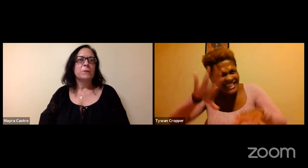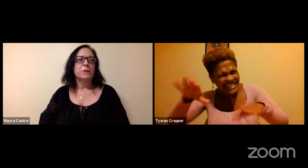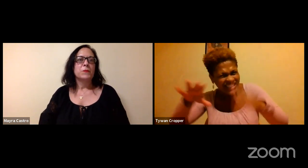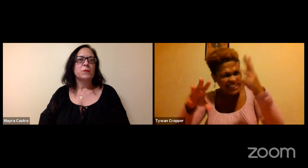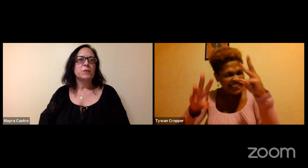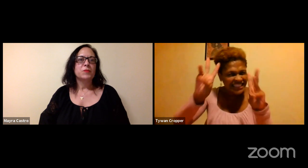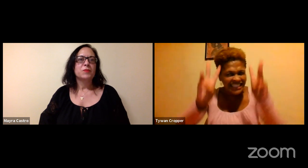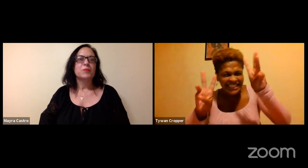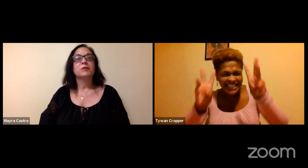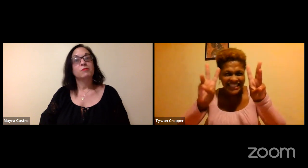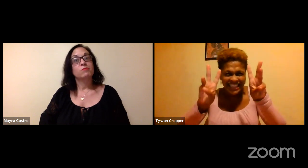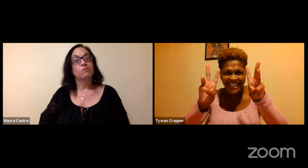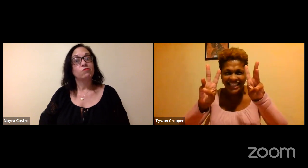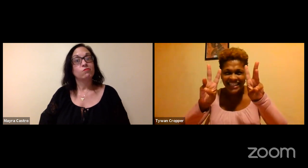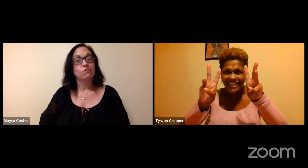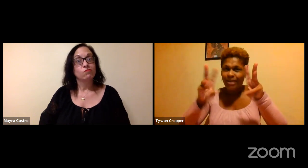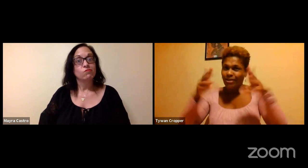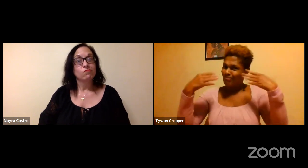Oh, wow.